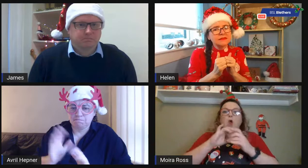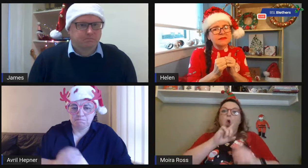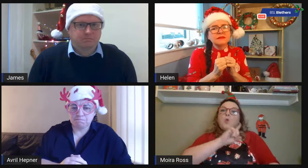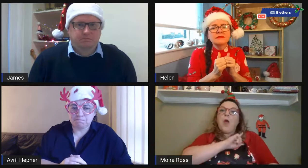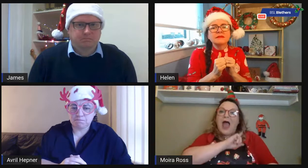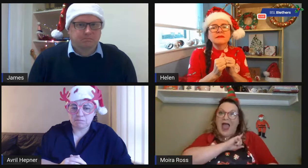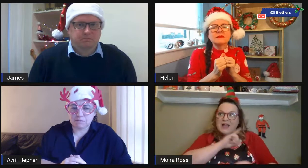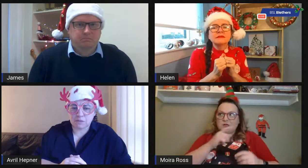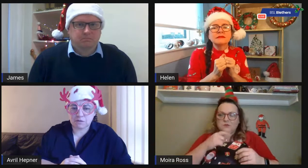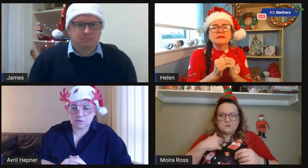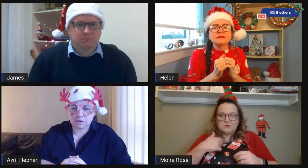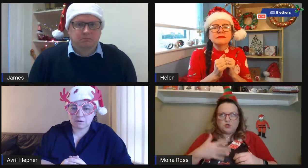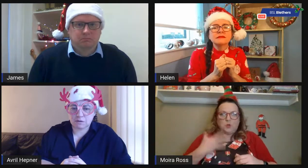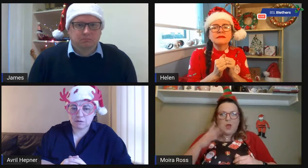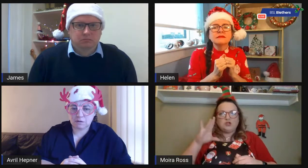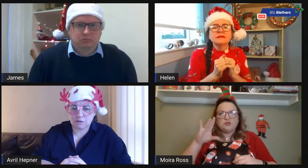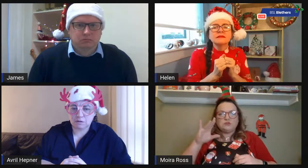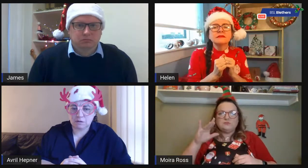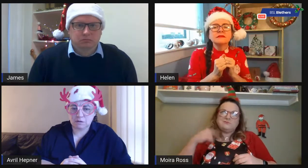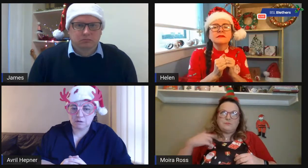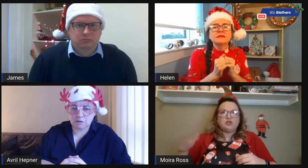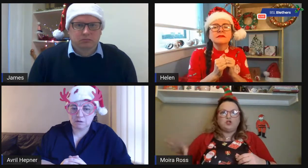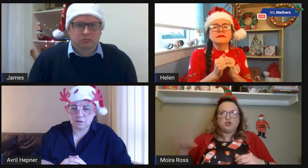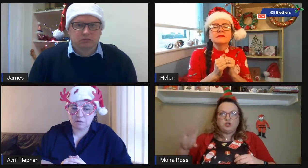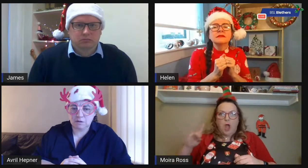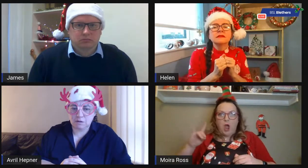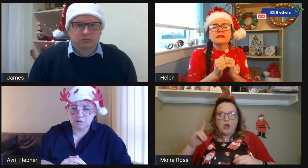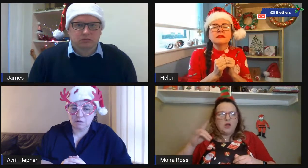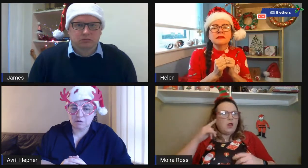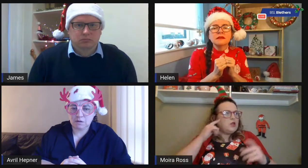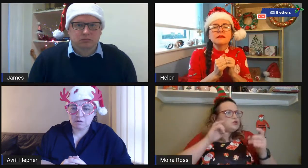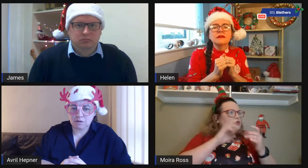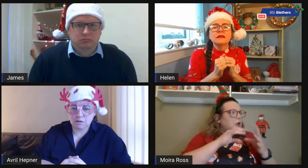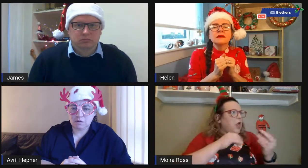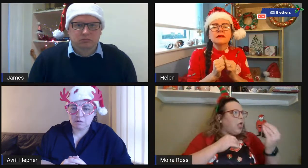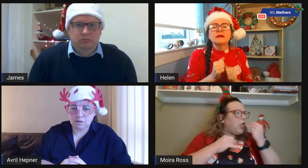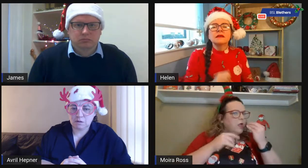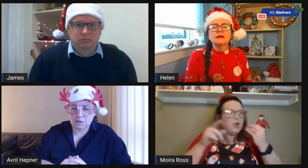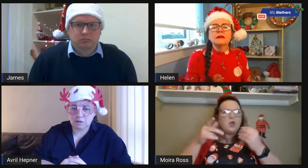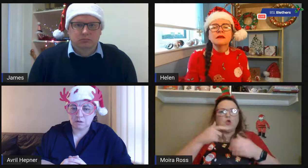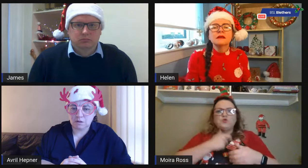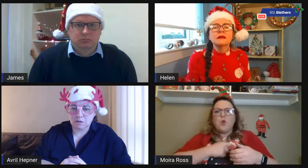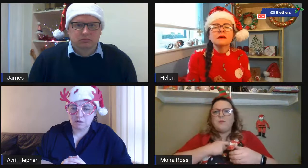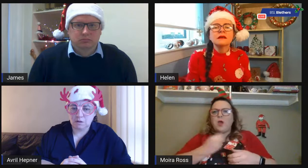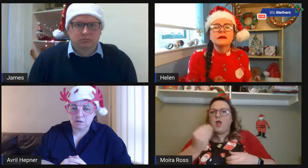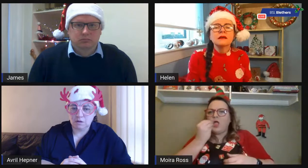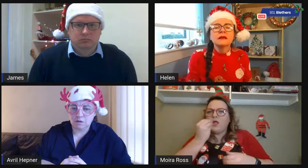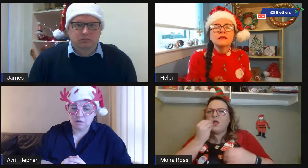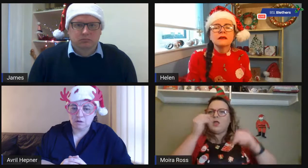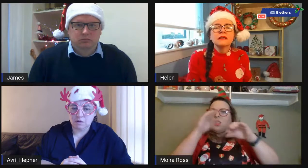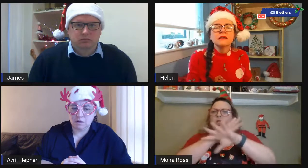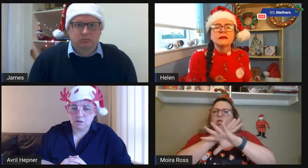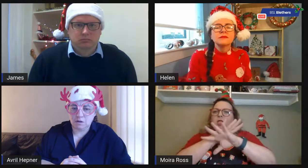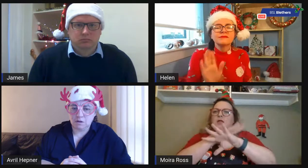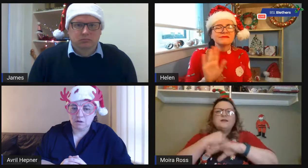dogs? You shouldn't be giving dogs chocolate. No, I don't agree with dog chocolate. No, because dogs will eat chocolate,